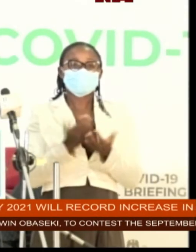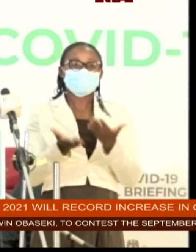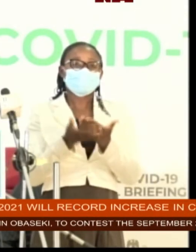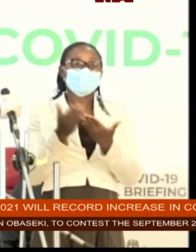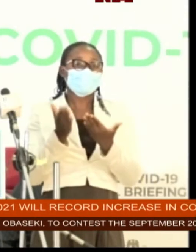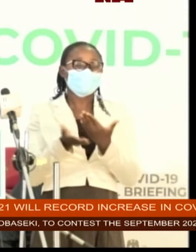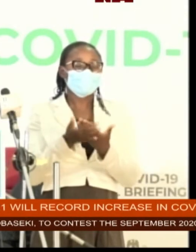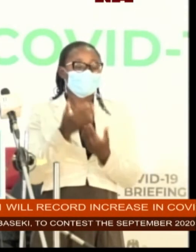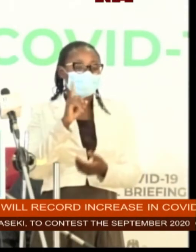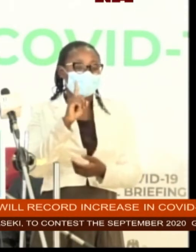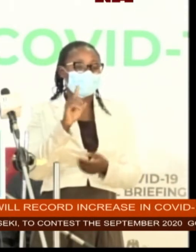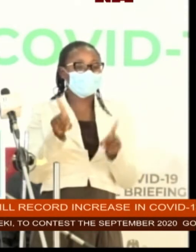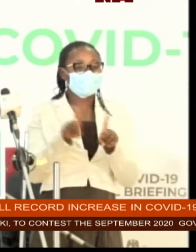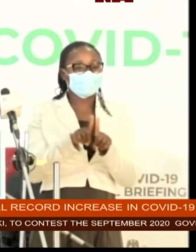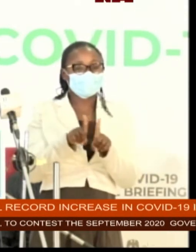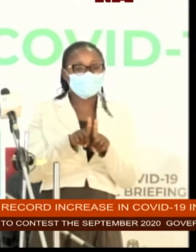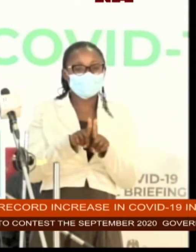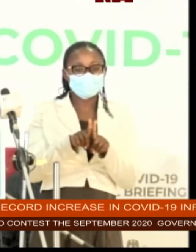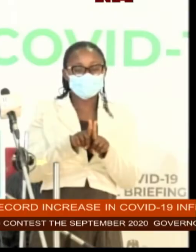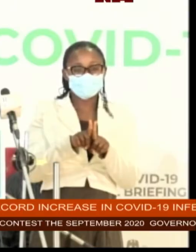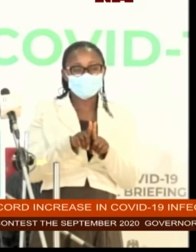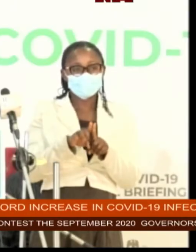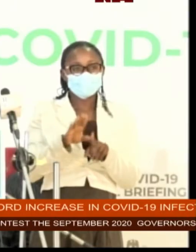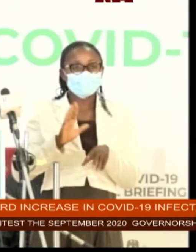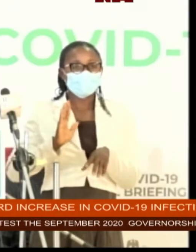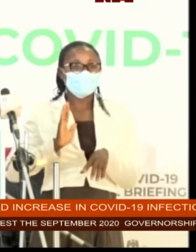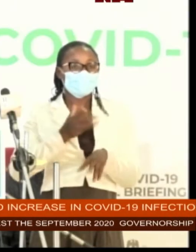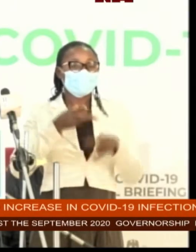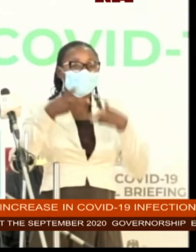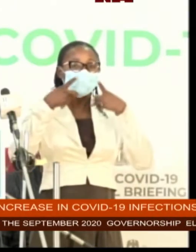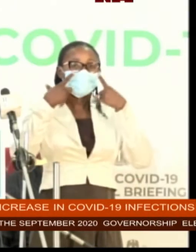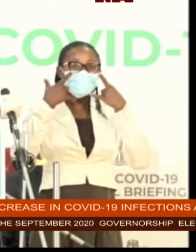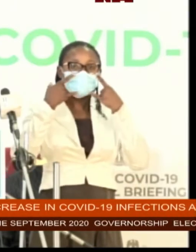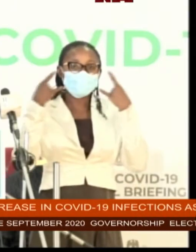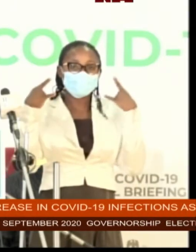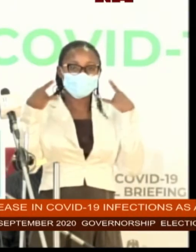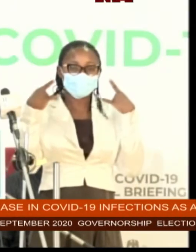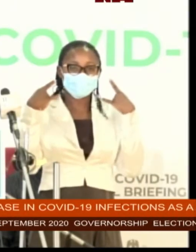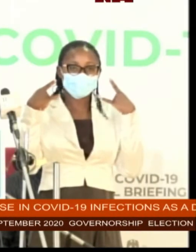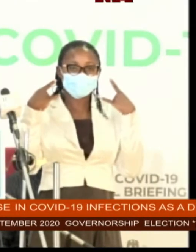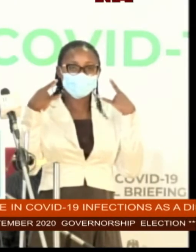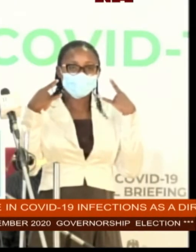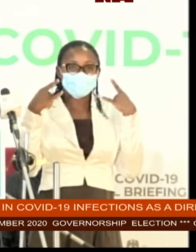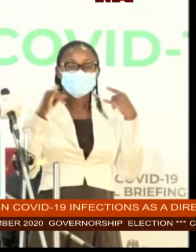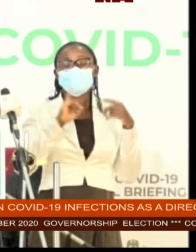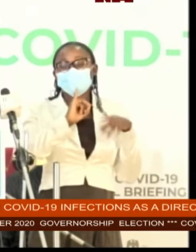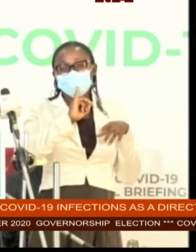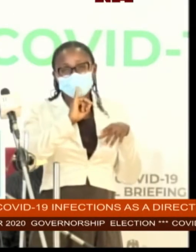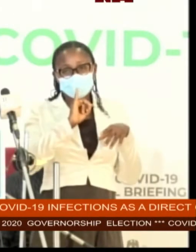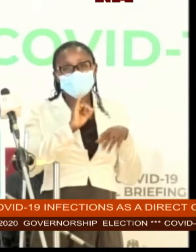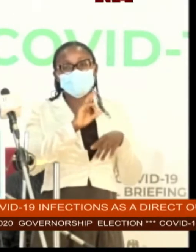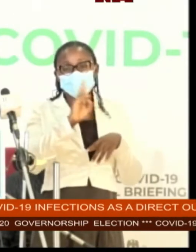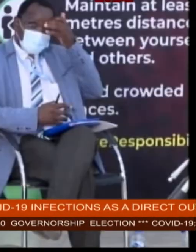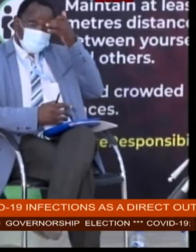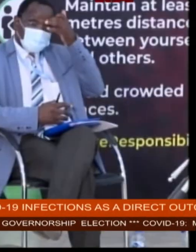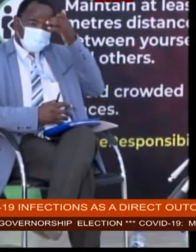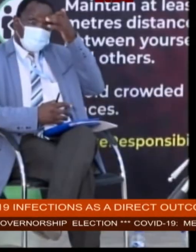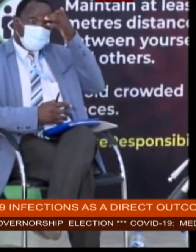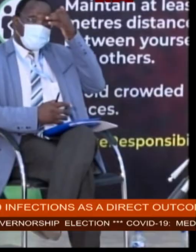Simple ones like nasal catheters, face masks, refrigerator bags. It's when all of those fail,